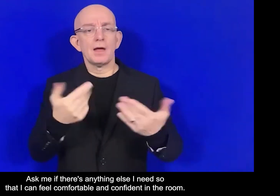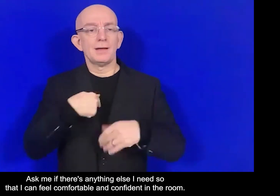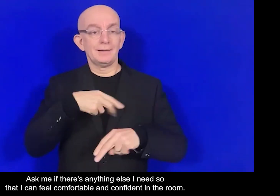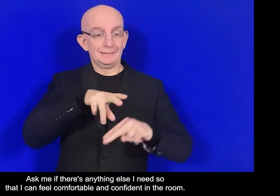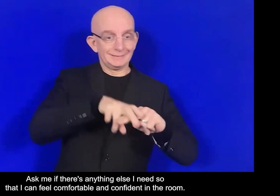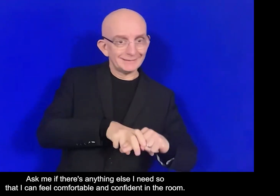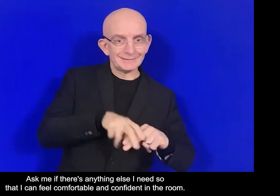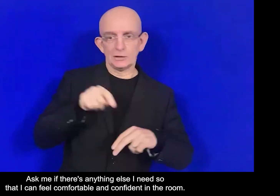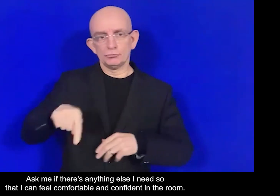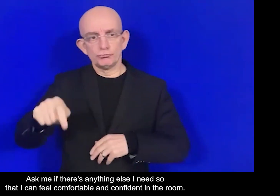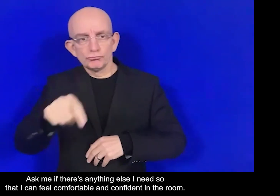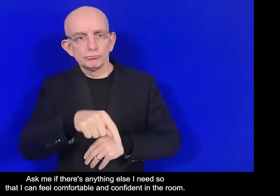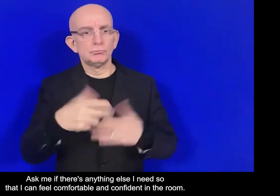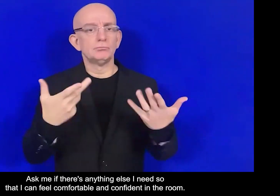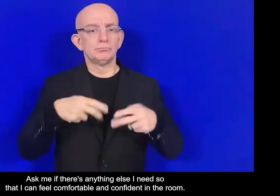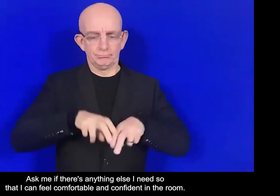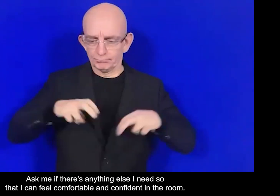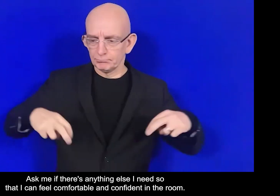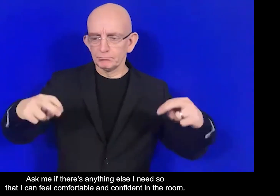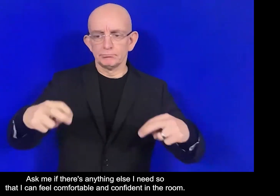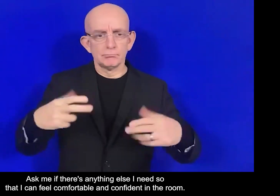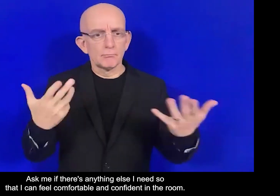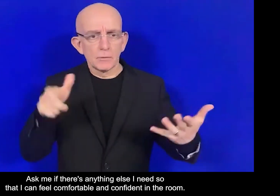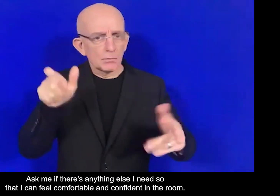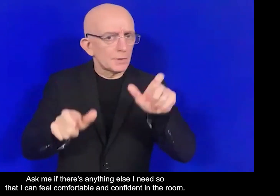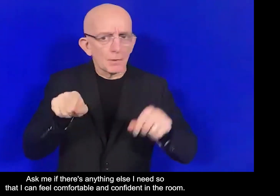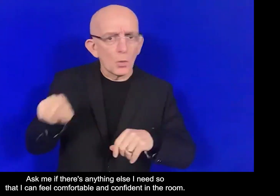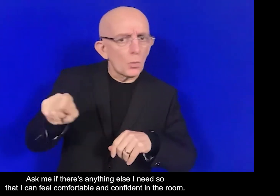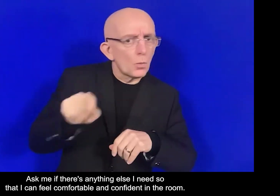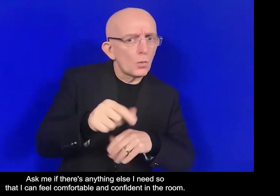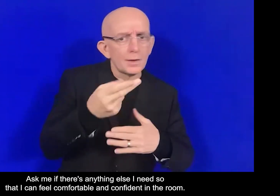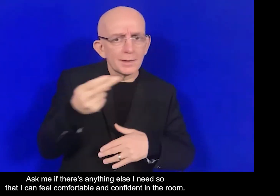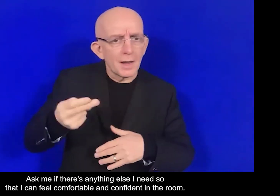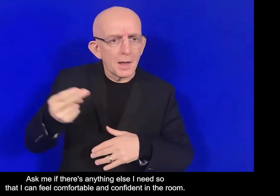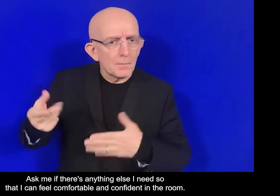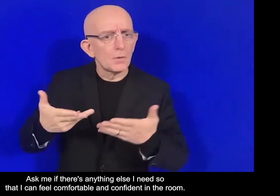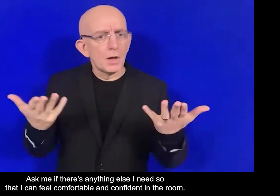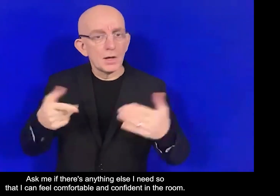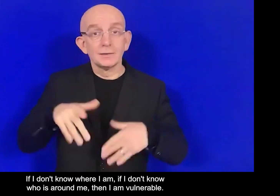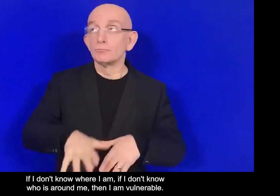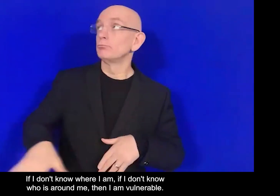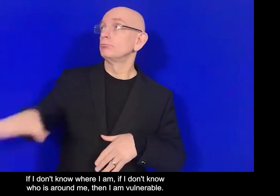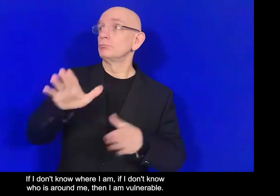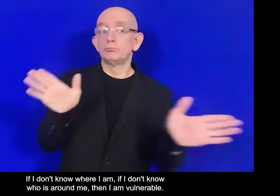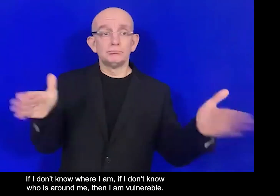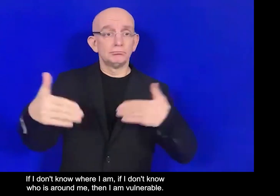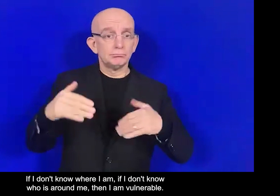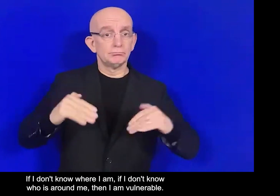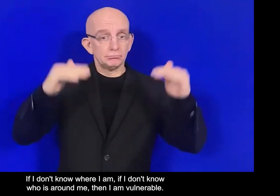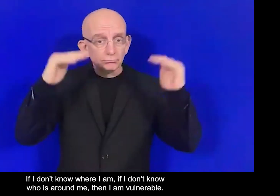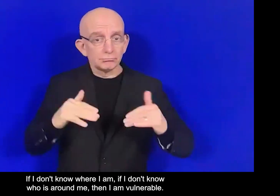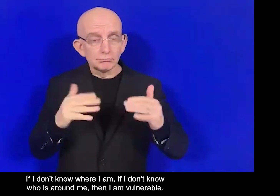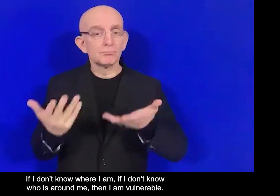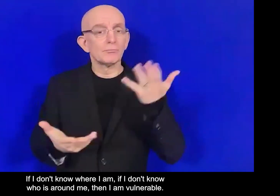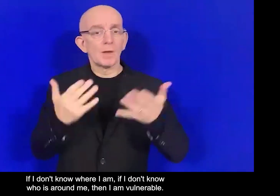I need so that I can feel comfortable and confident in the room. If I don't know where I